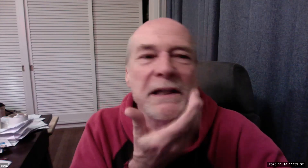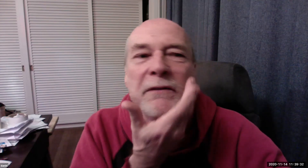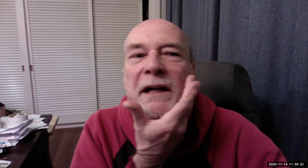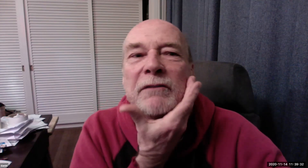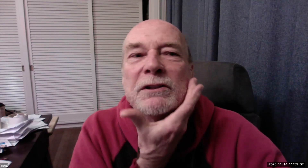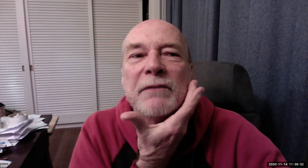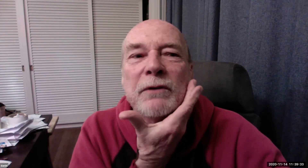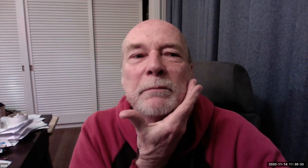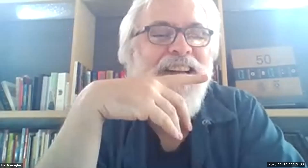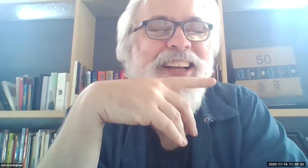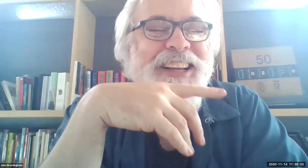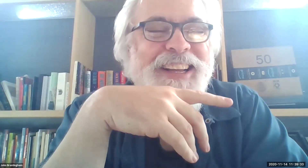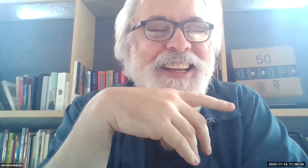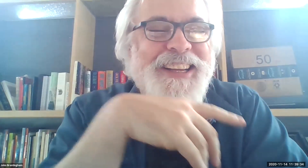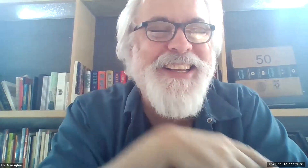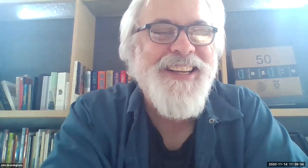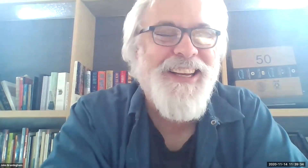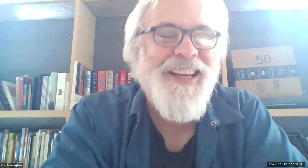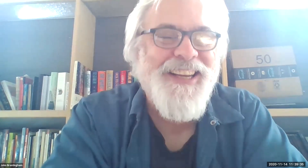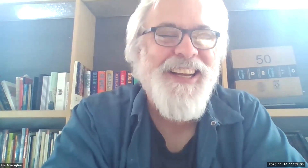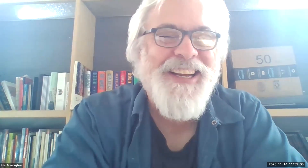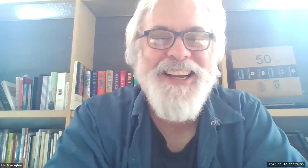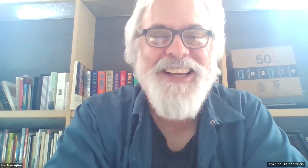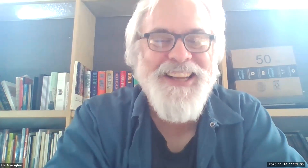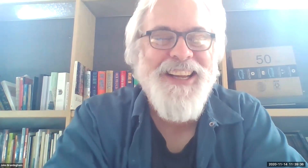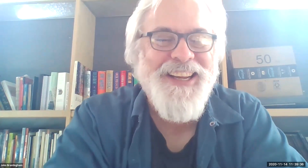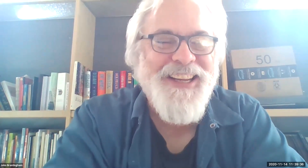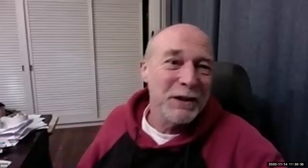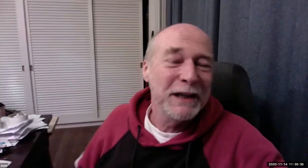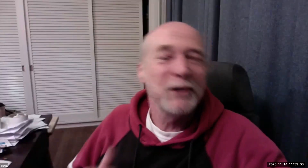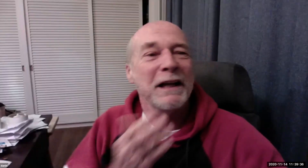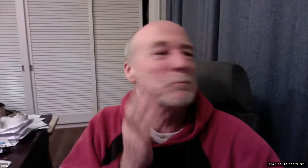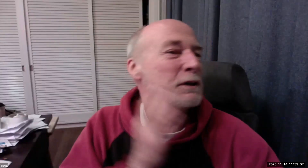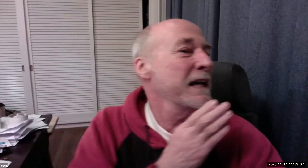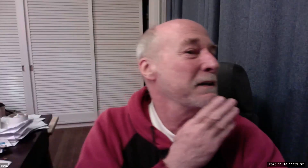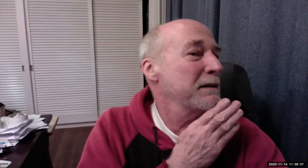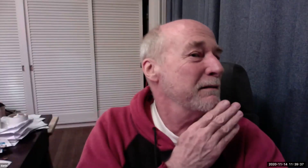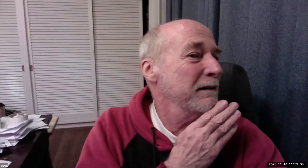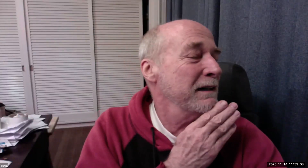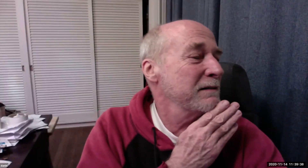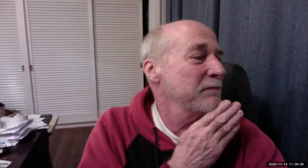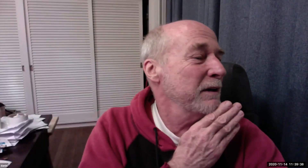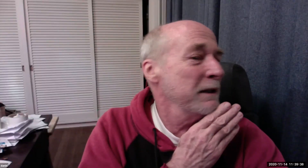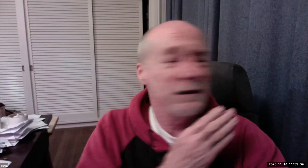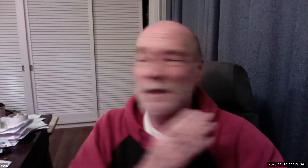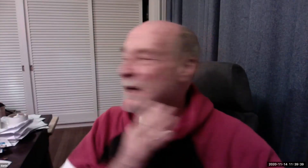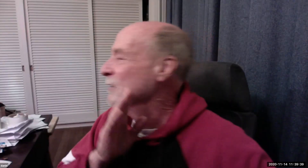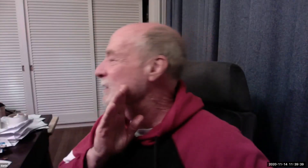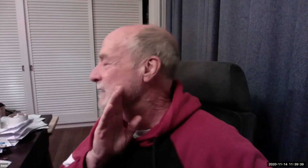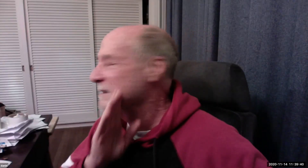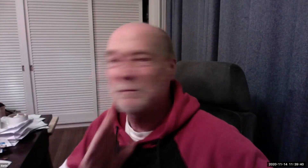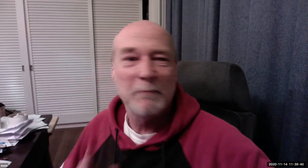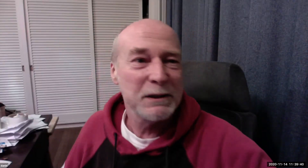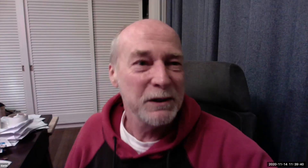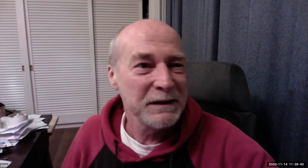clean shaven, half to shave with his beard, so that he could present his feminine side or